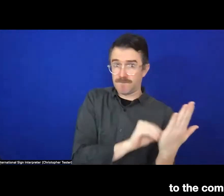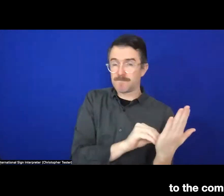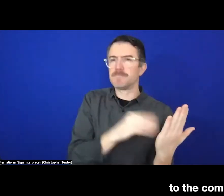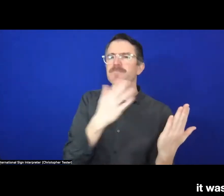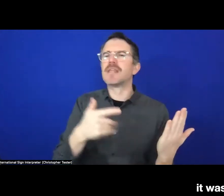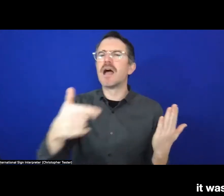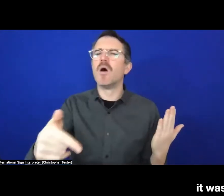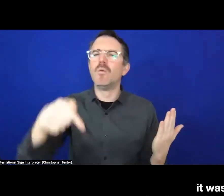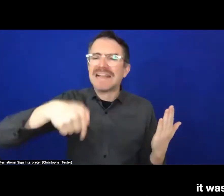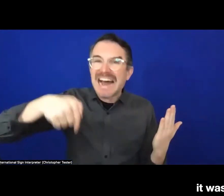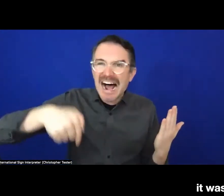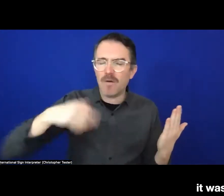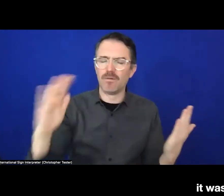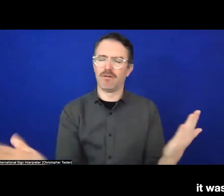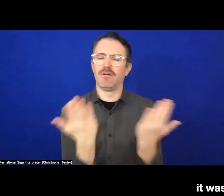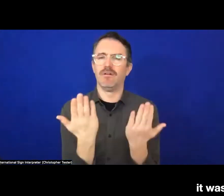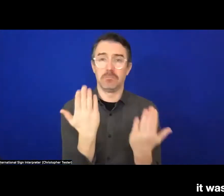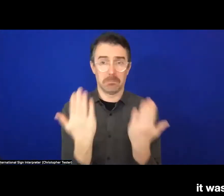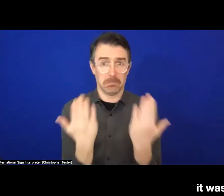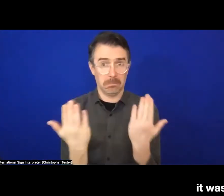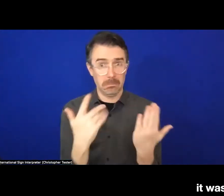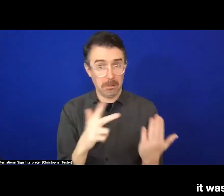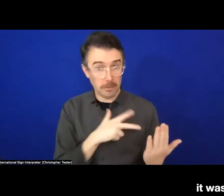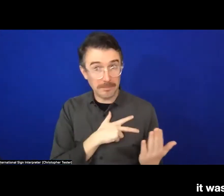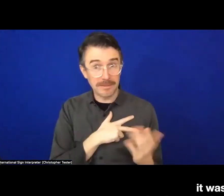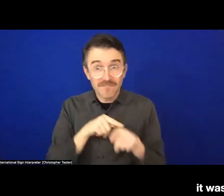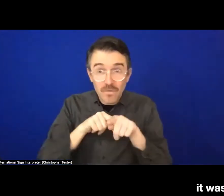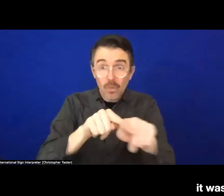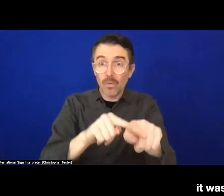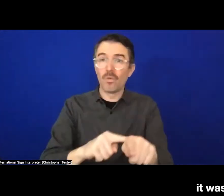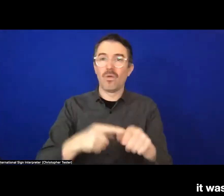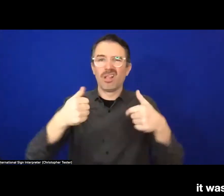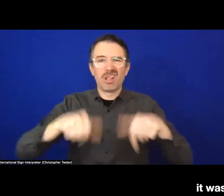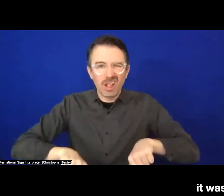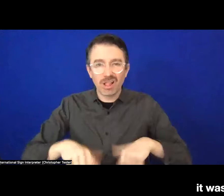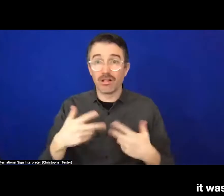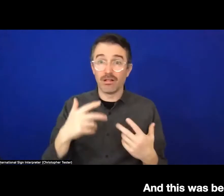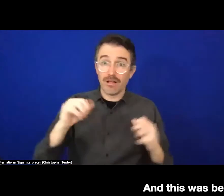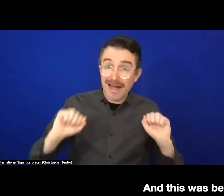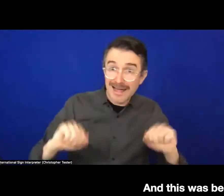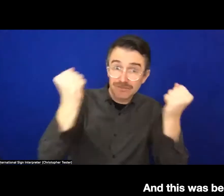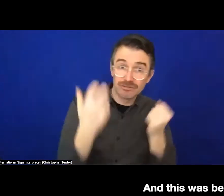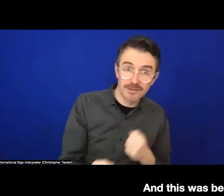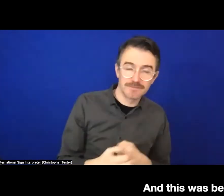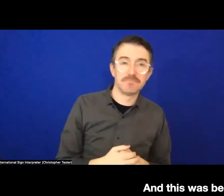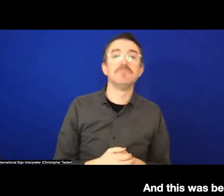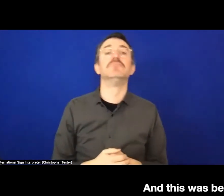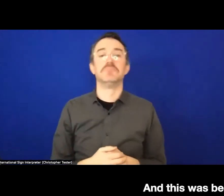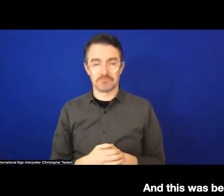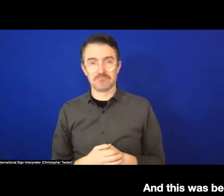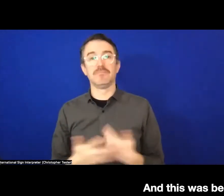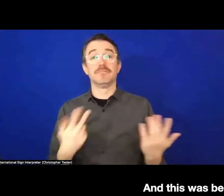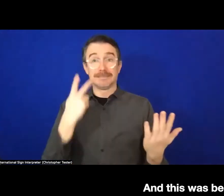found it was about 50% implementation of the commitments. And this